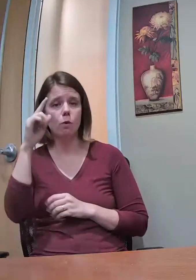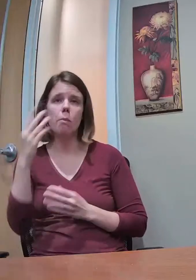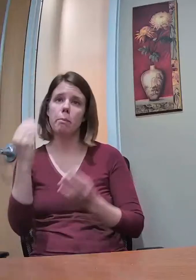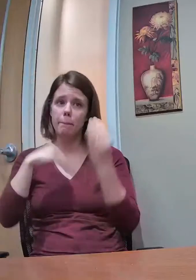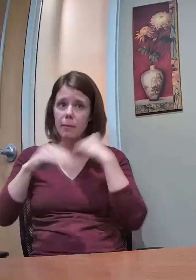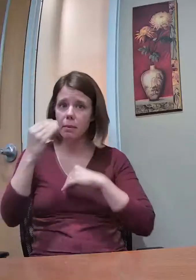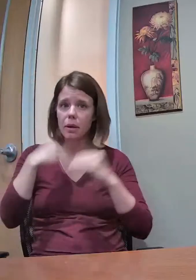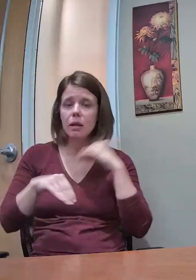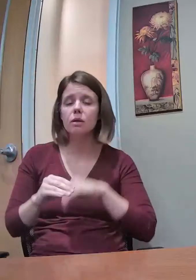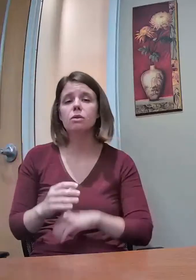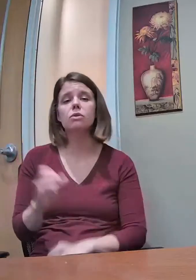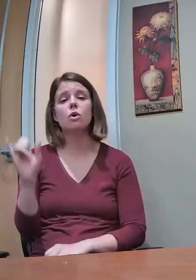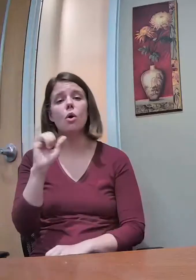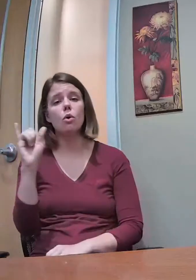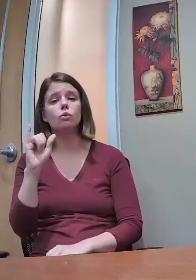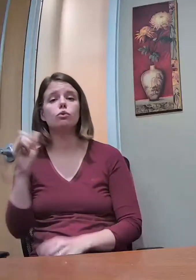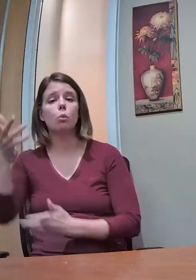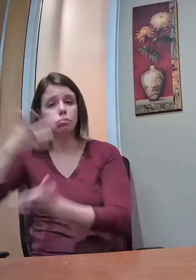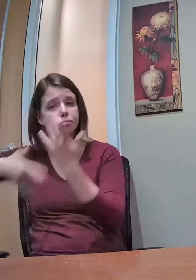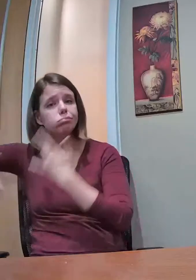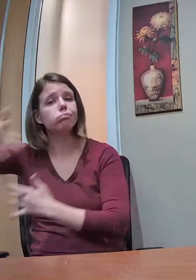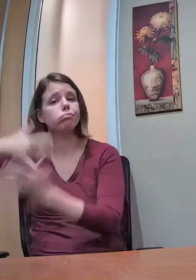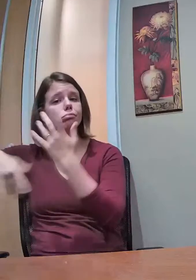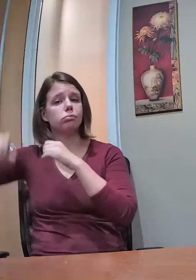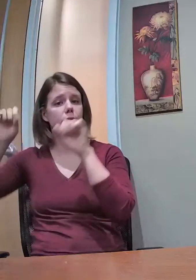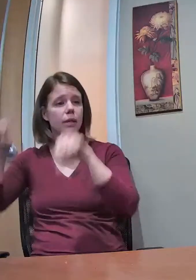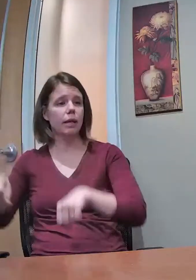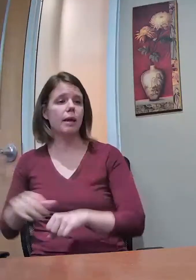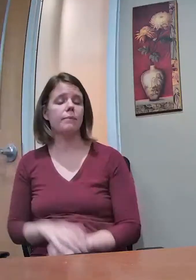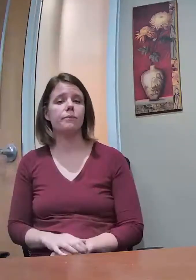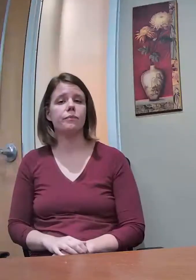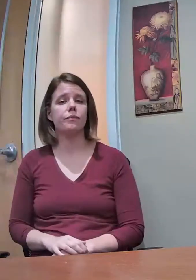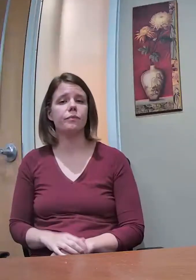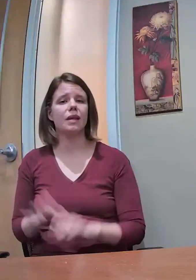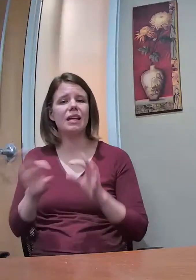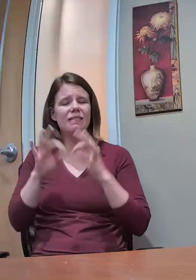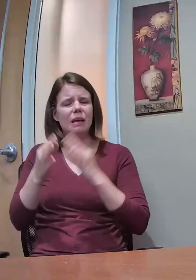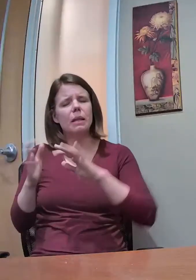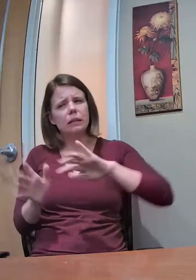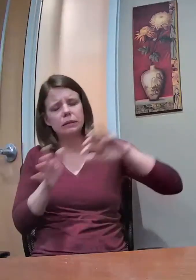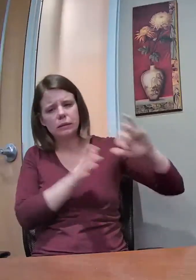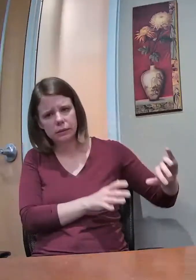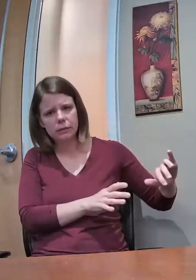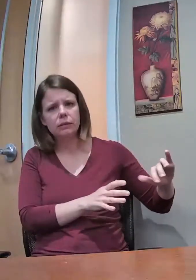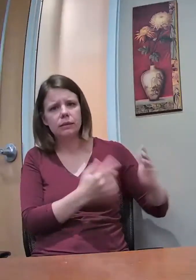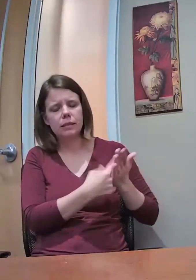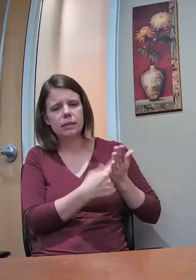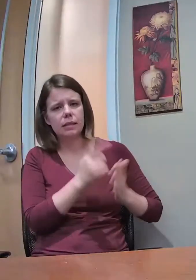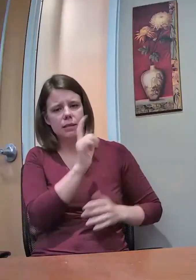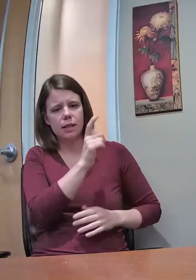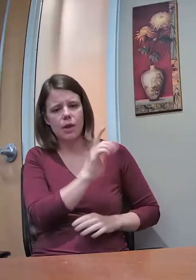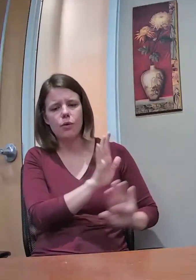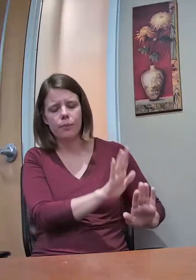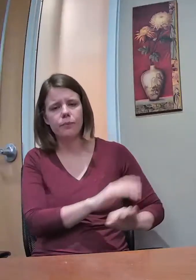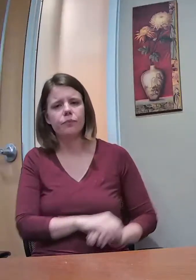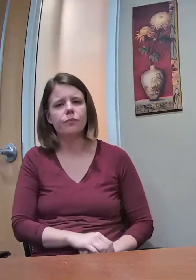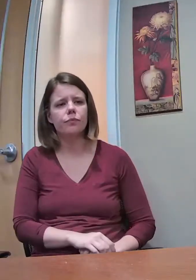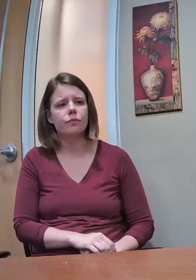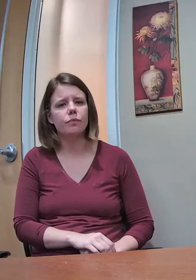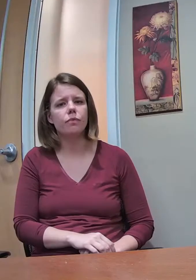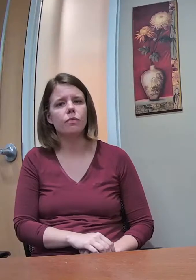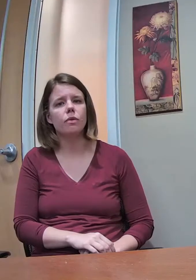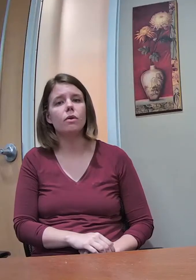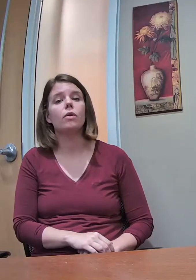for social gatherings. And I won't get into the family member because that's talked about later. Fully